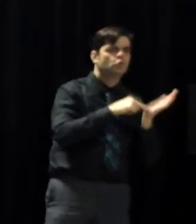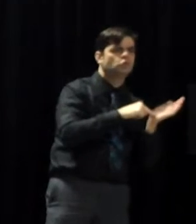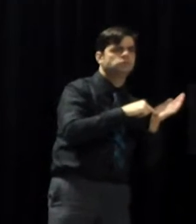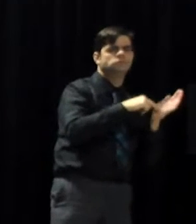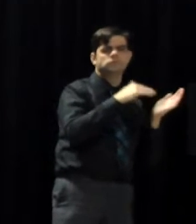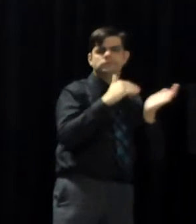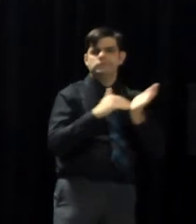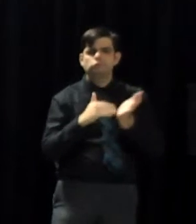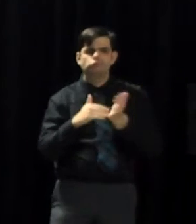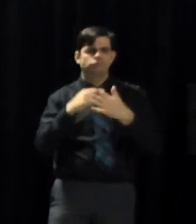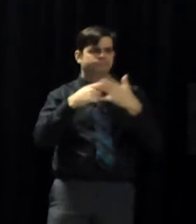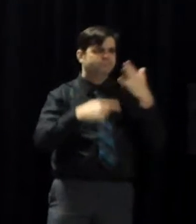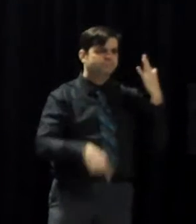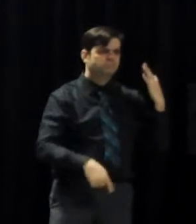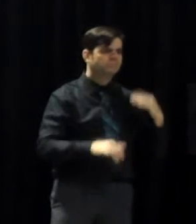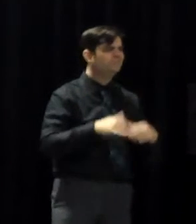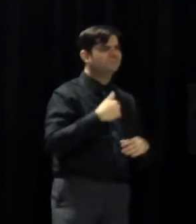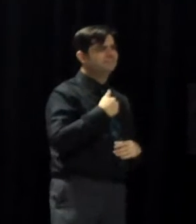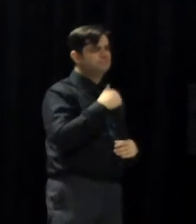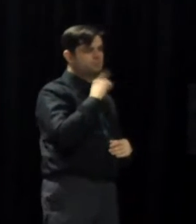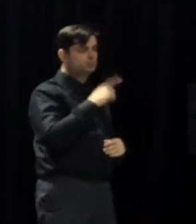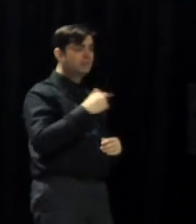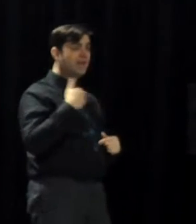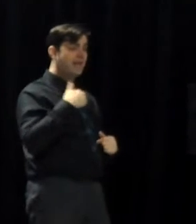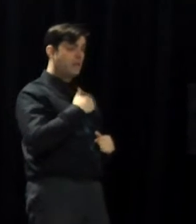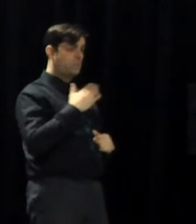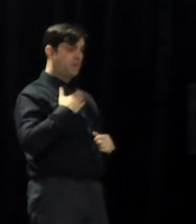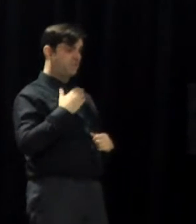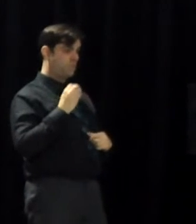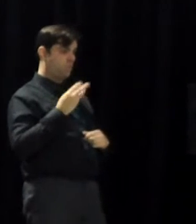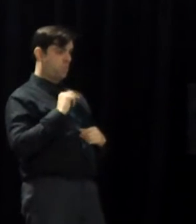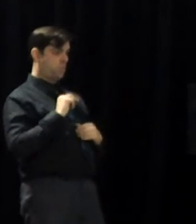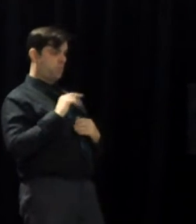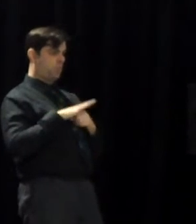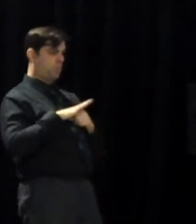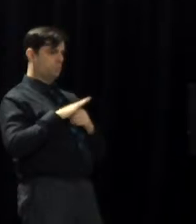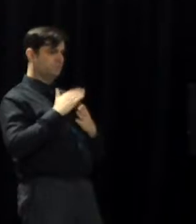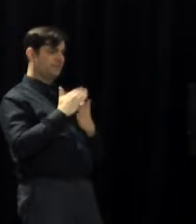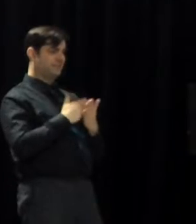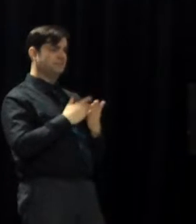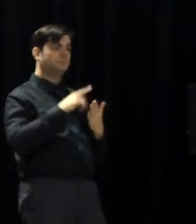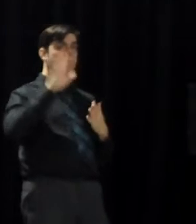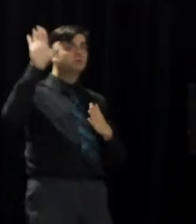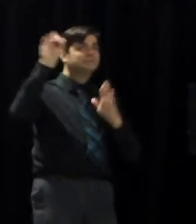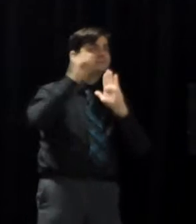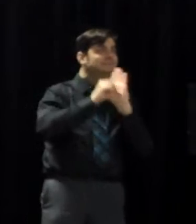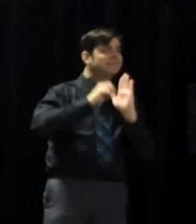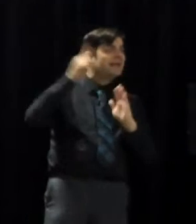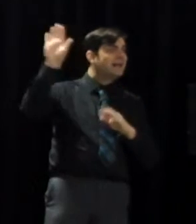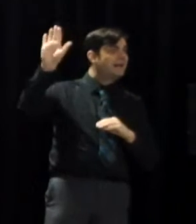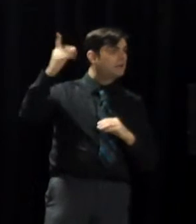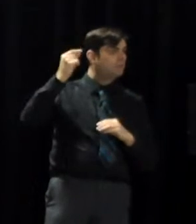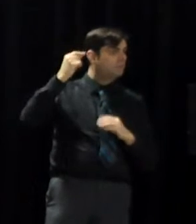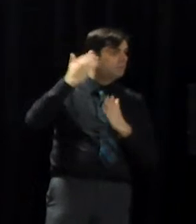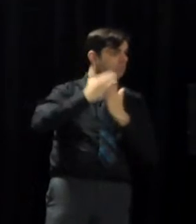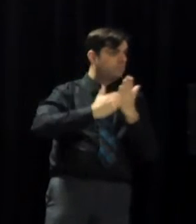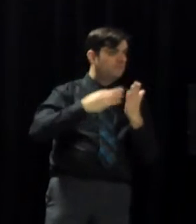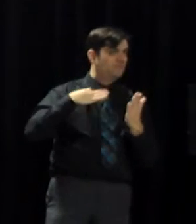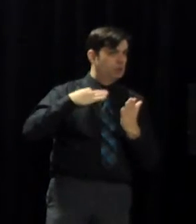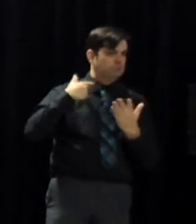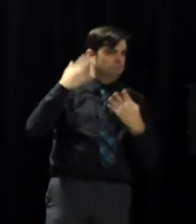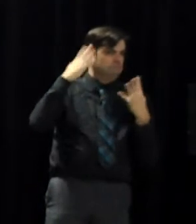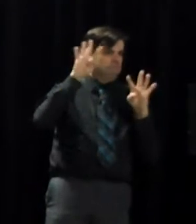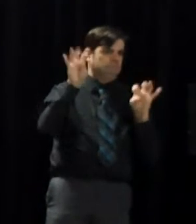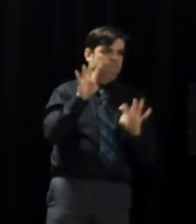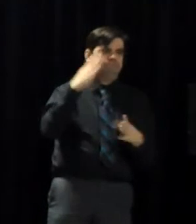we can tap into. I'm not sure what the state has seen from some of their regulatory changes